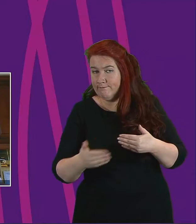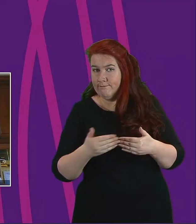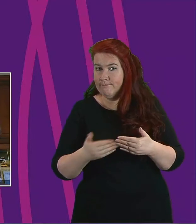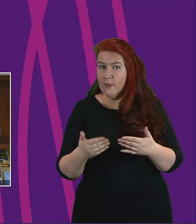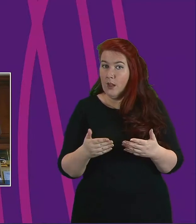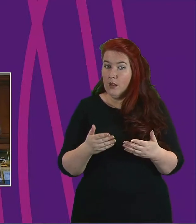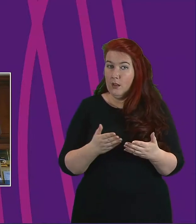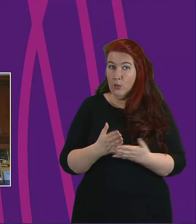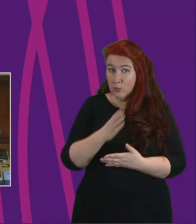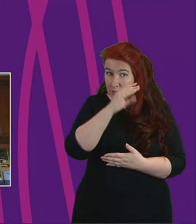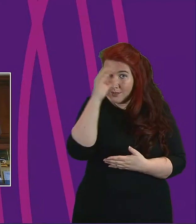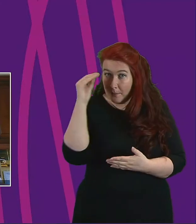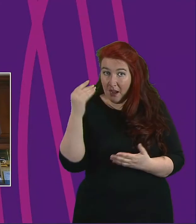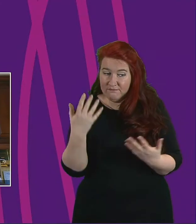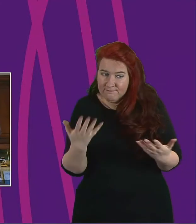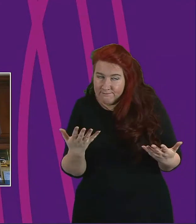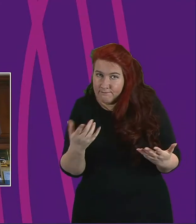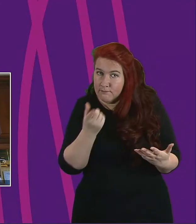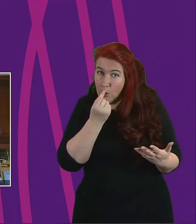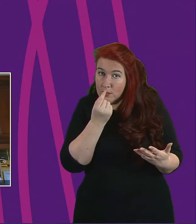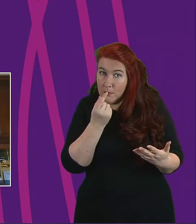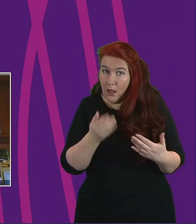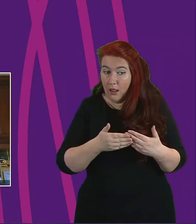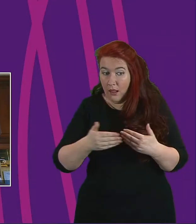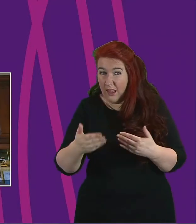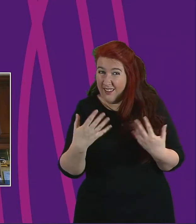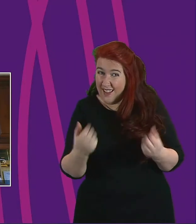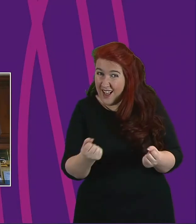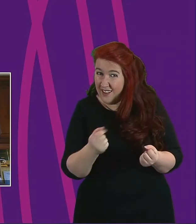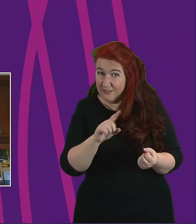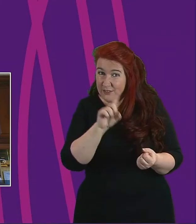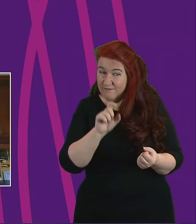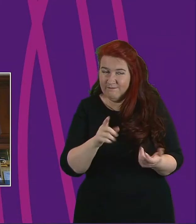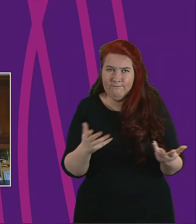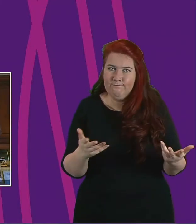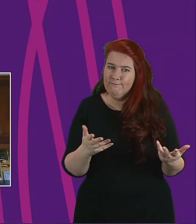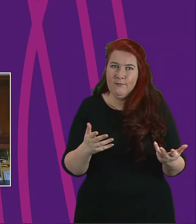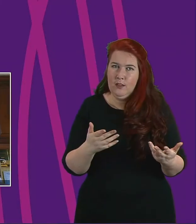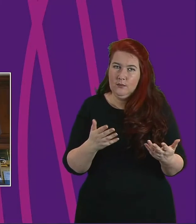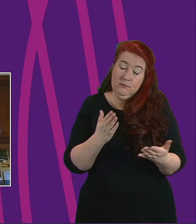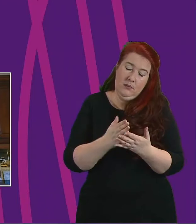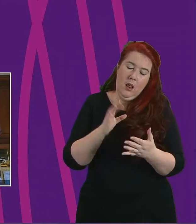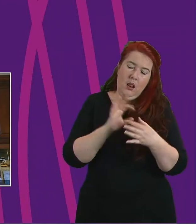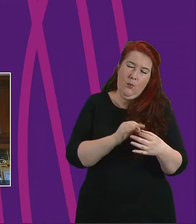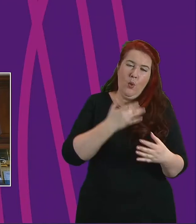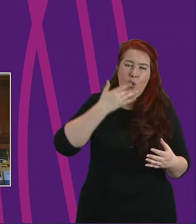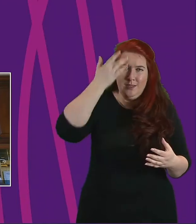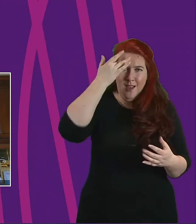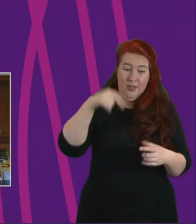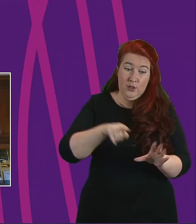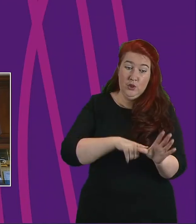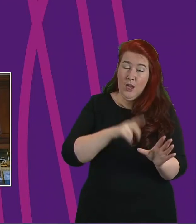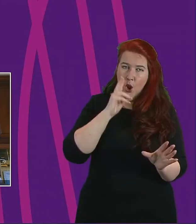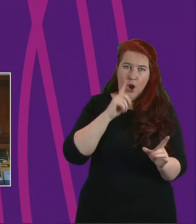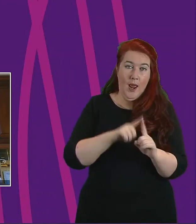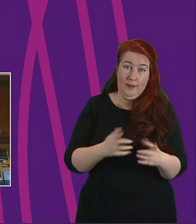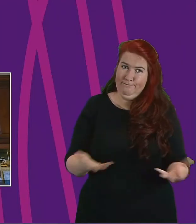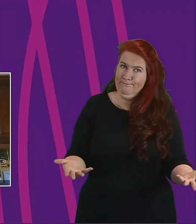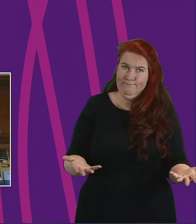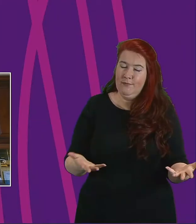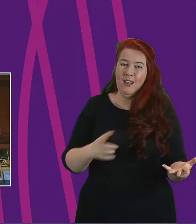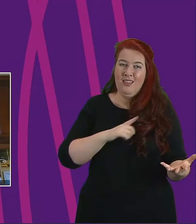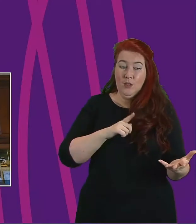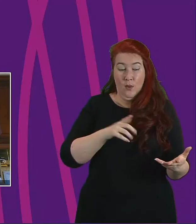to whether or not there will be any chance of a summer season for hotels this year. So it is